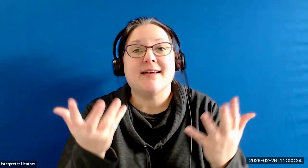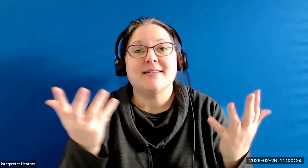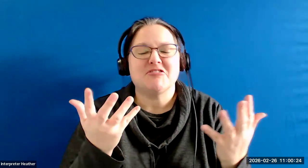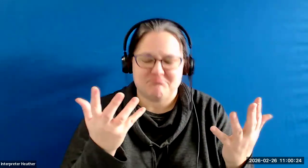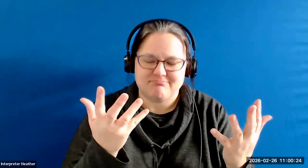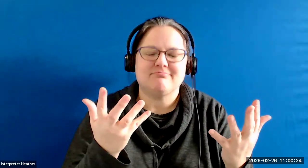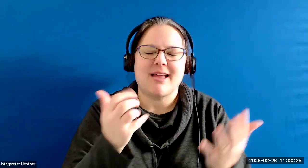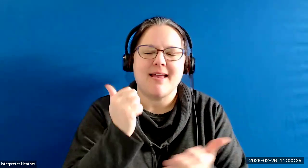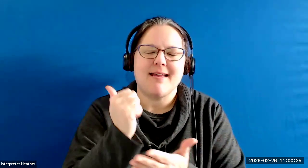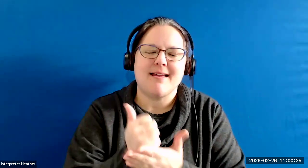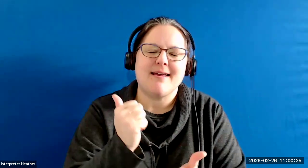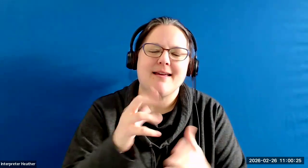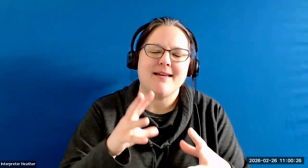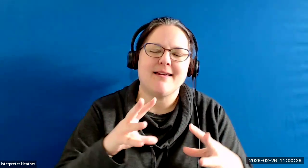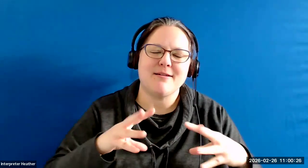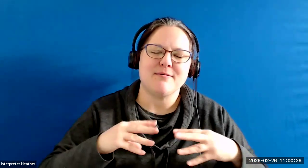I say,